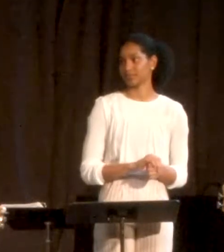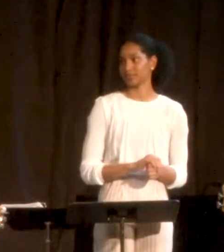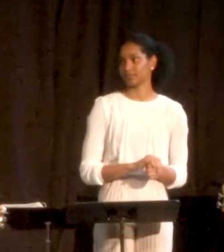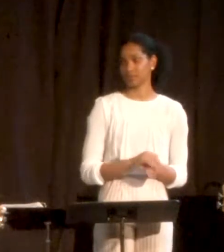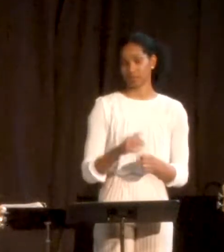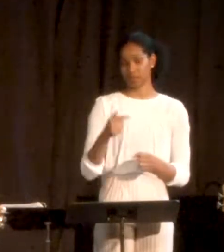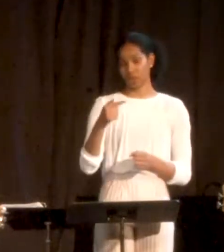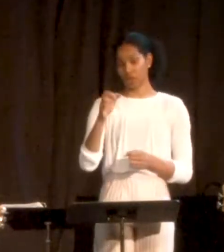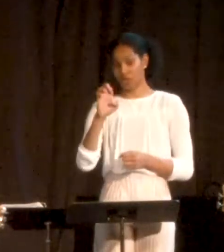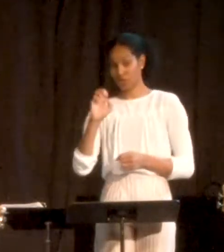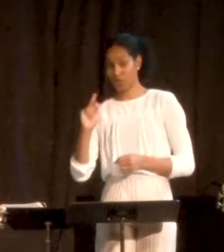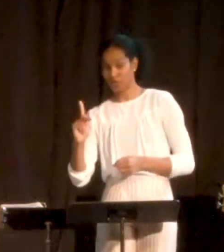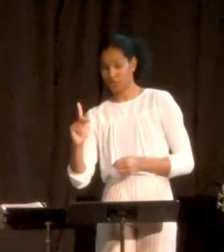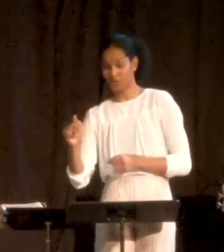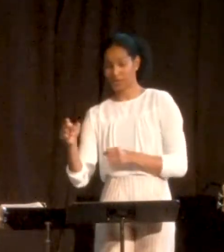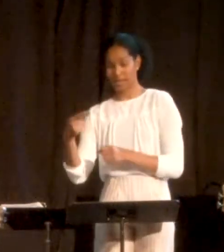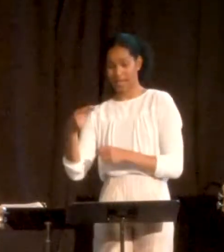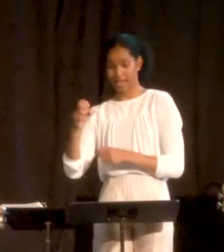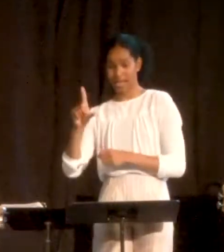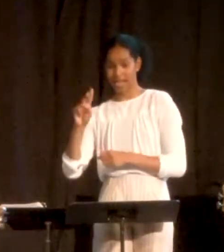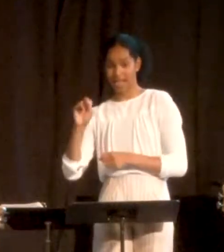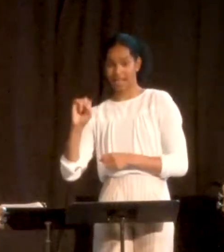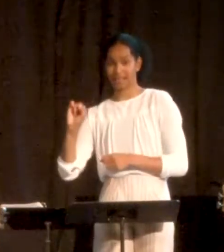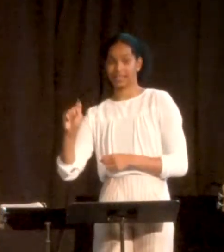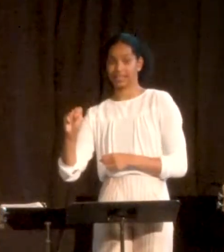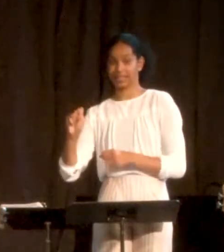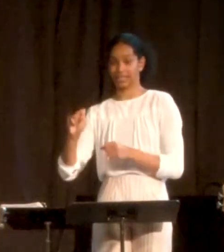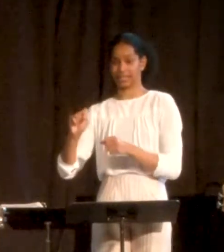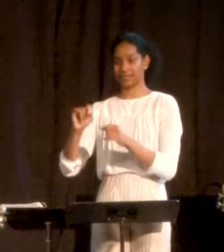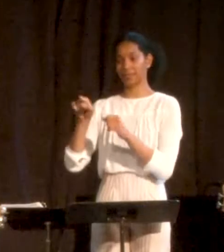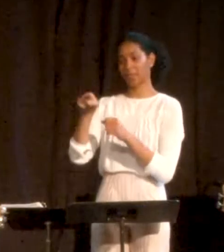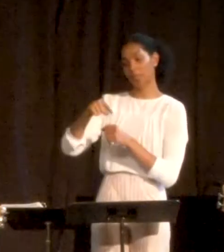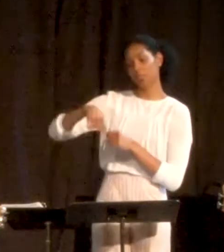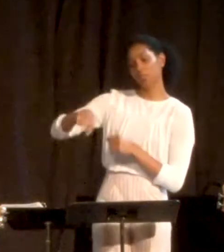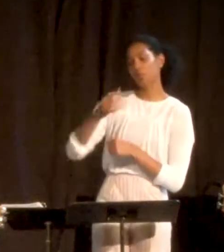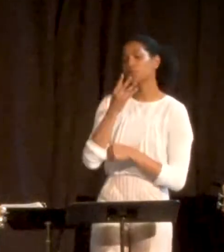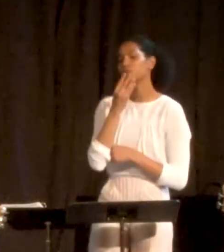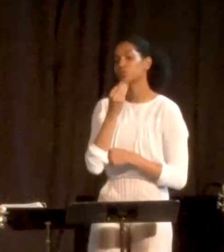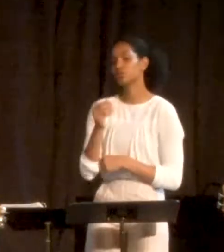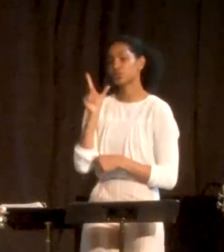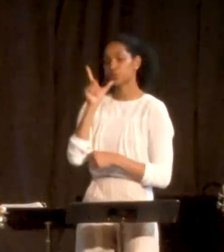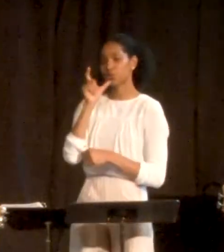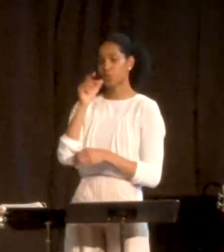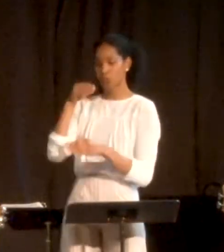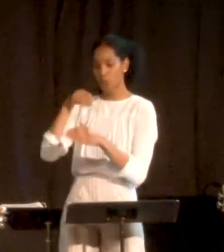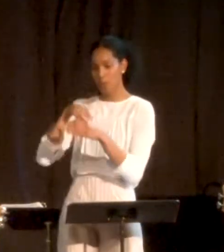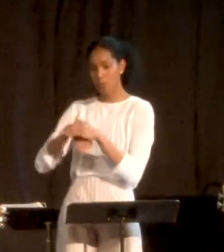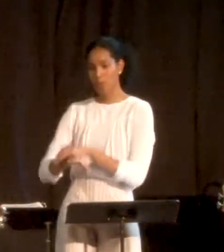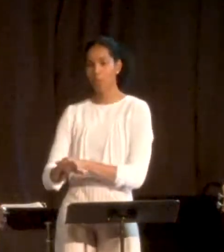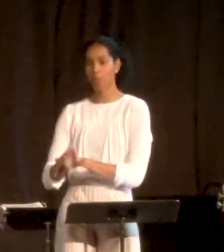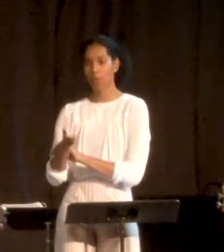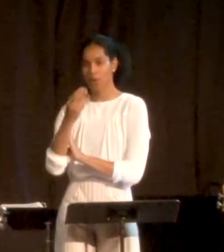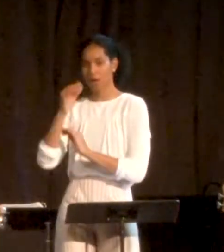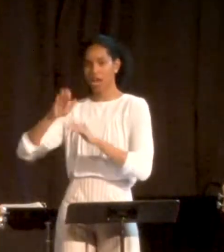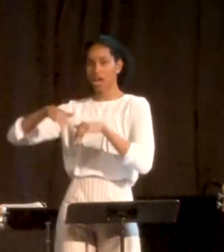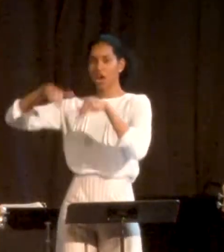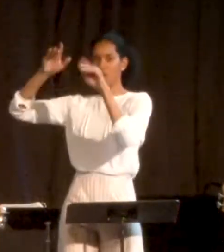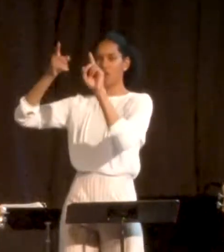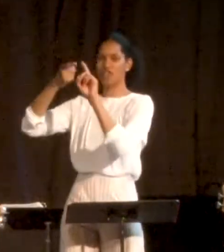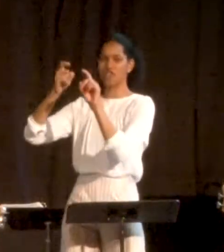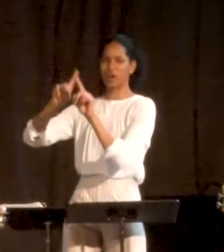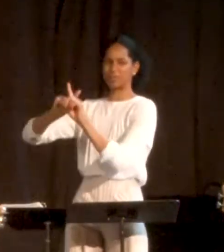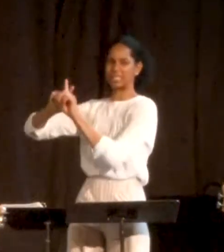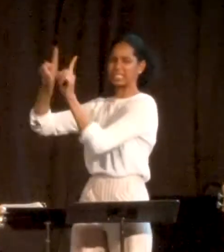The Greek-speaking Hellenists, on the other hand, were Jews who had been born and grown up out in the